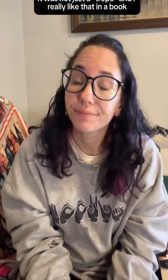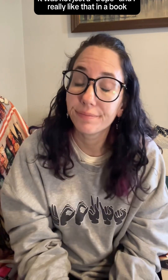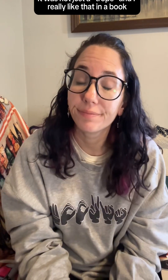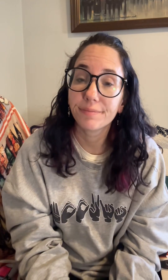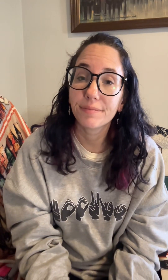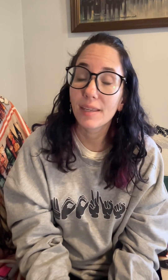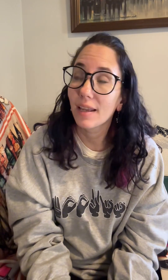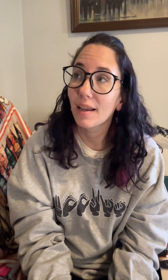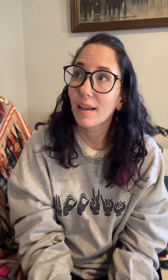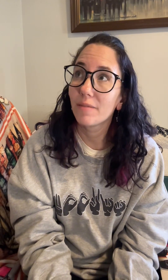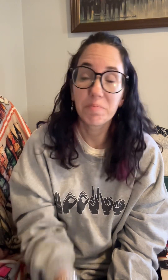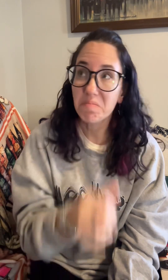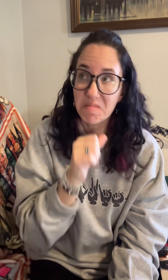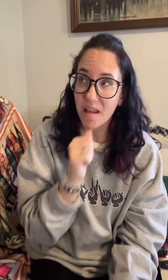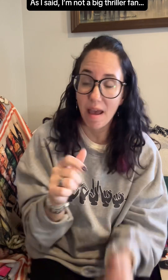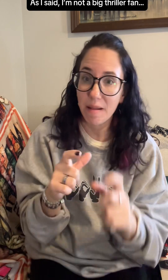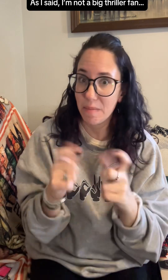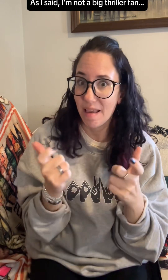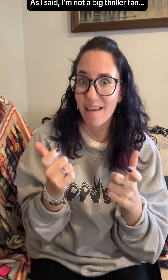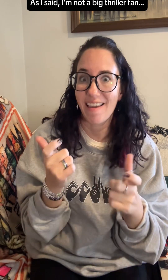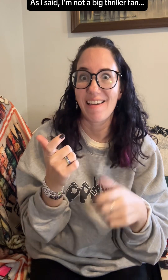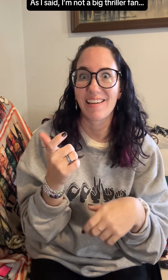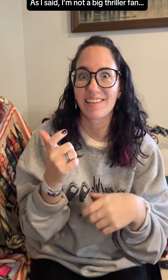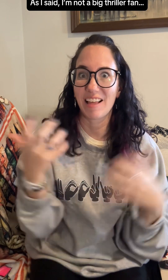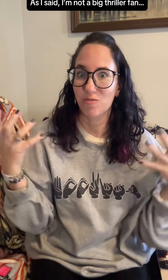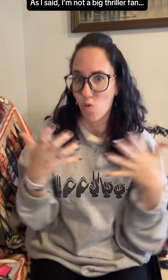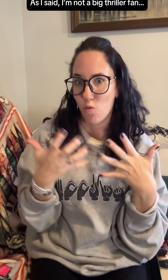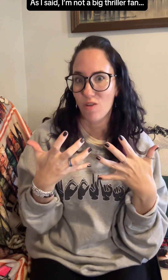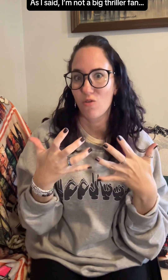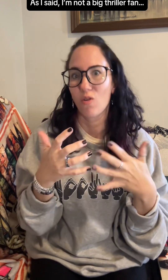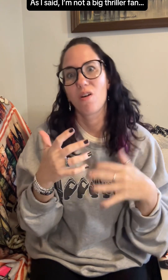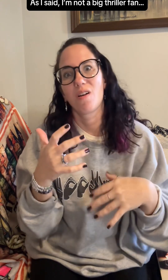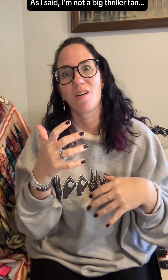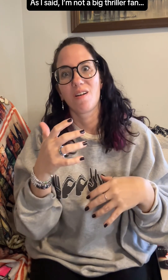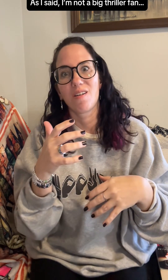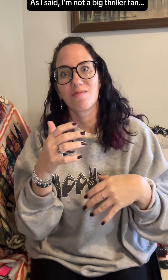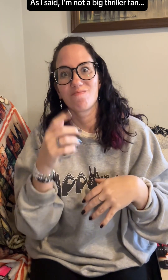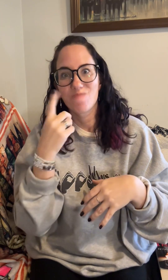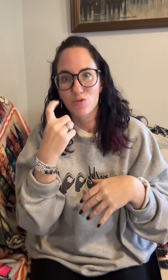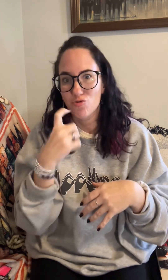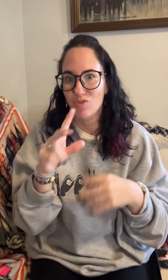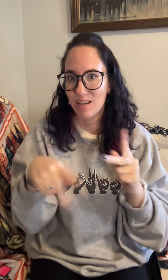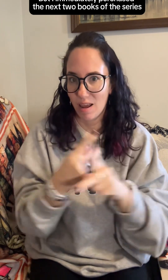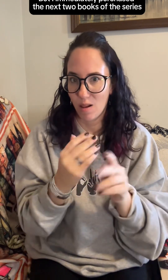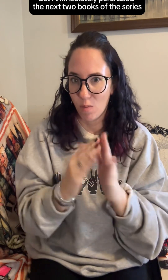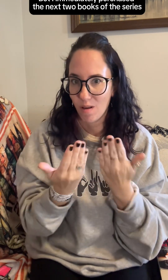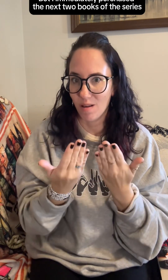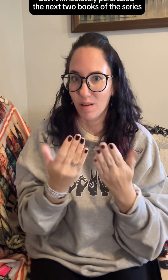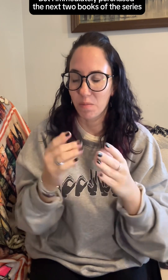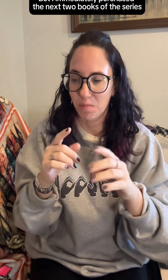book. As I said, I'm not a big thriller fan, but